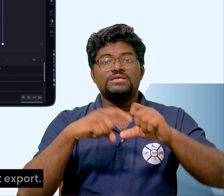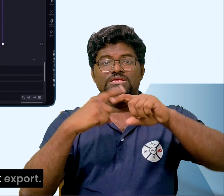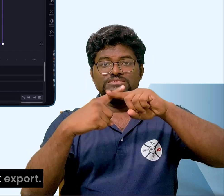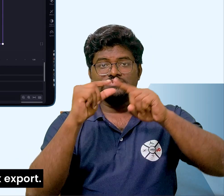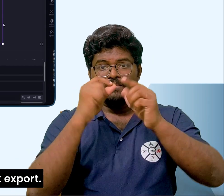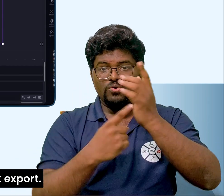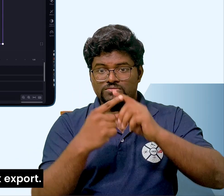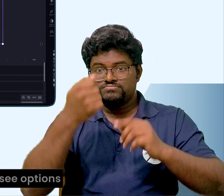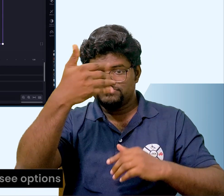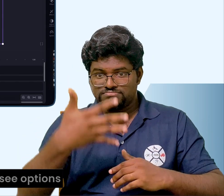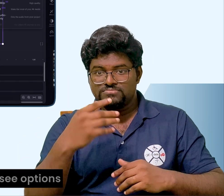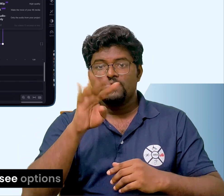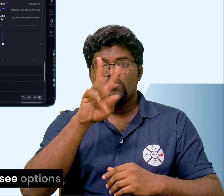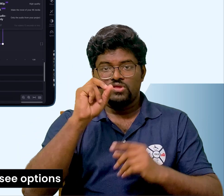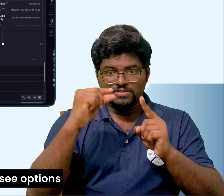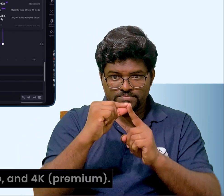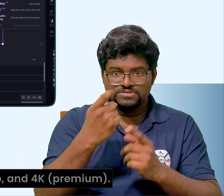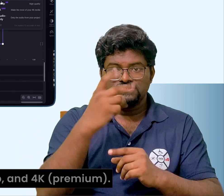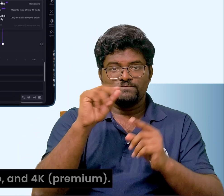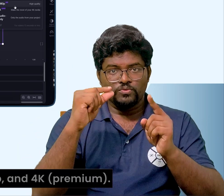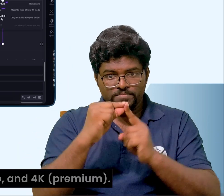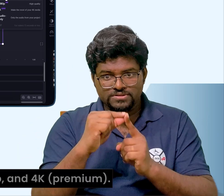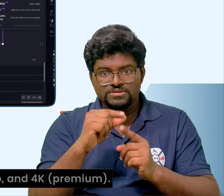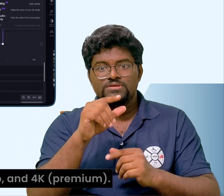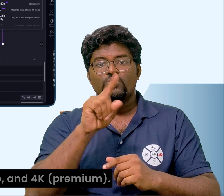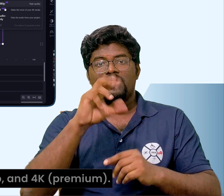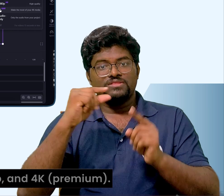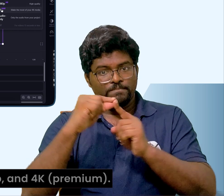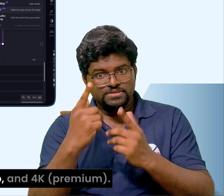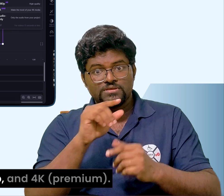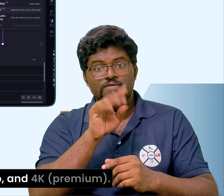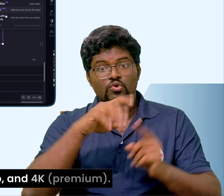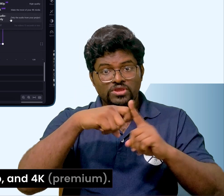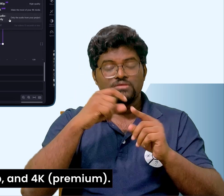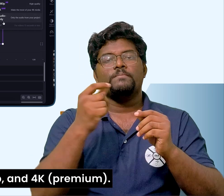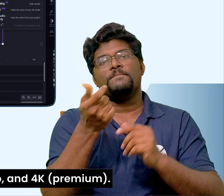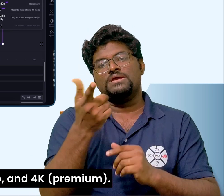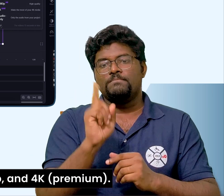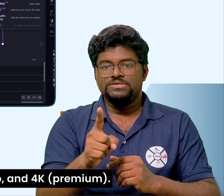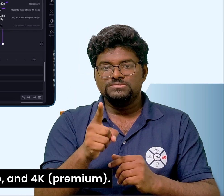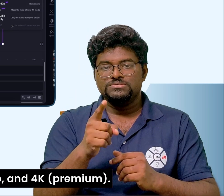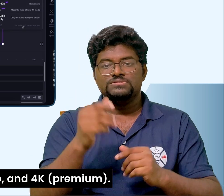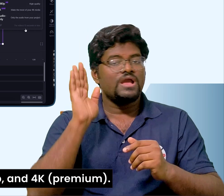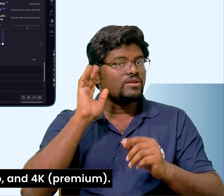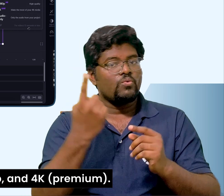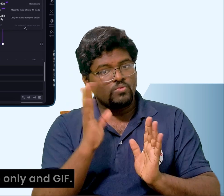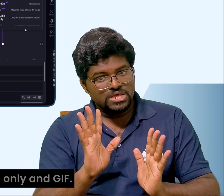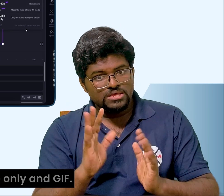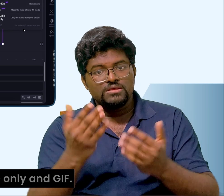Click Export. You will see options: 480p, 720p, 1080p and 4K Premium. Also audio